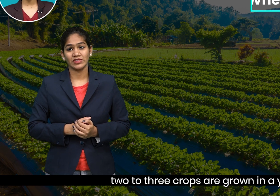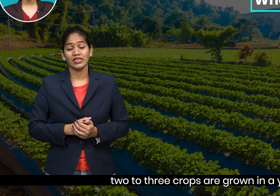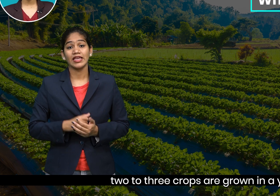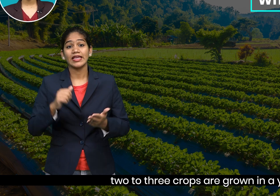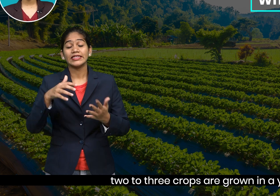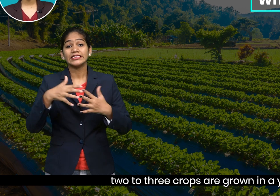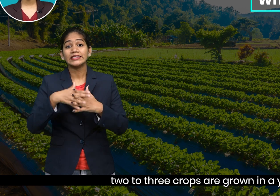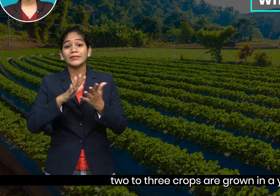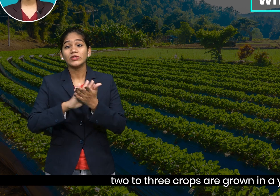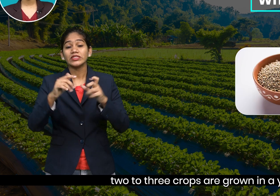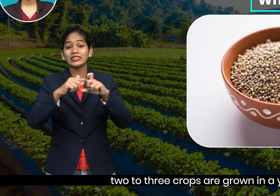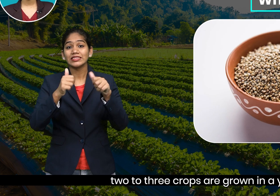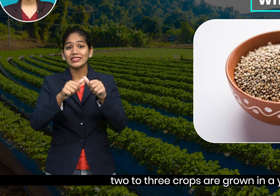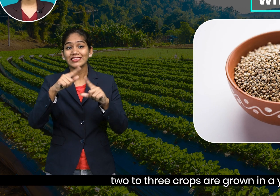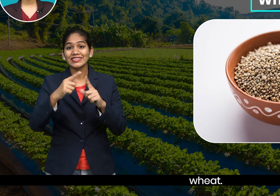Wheat.